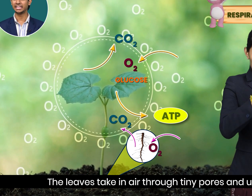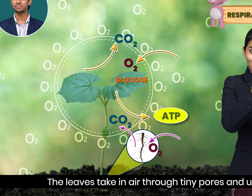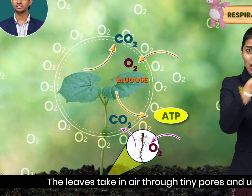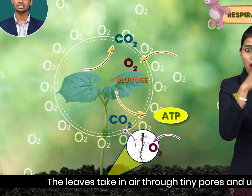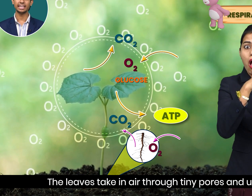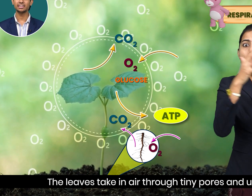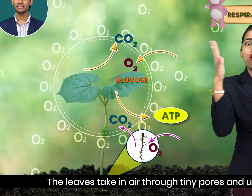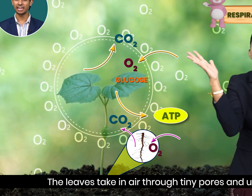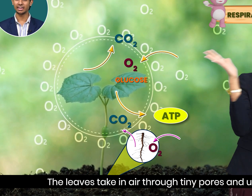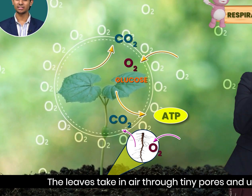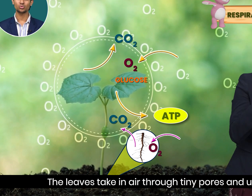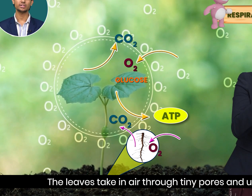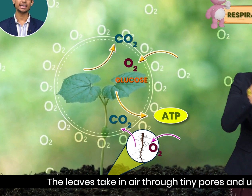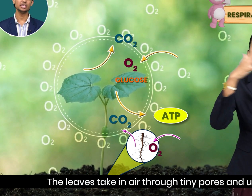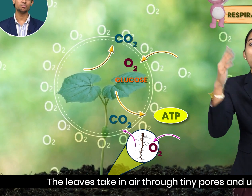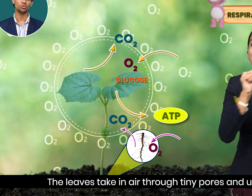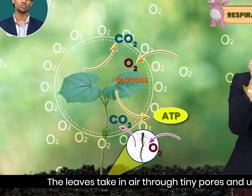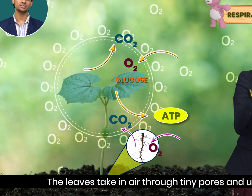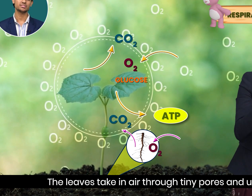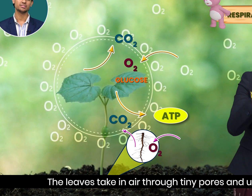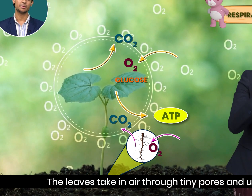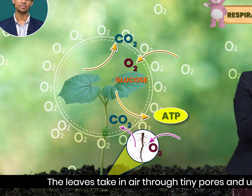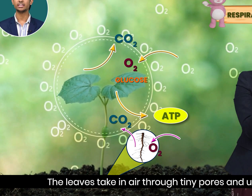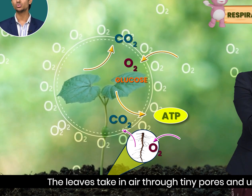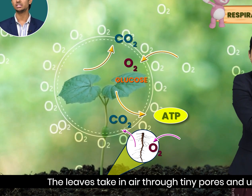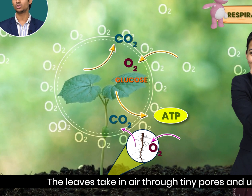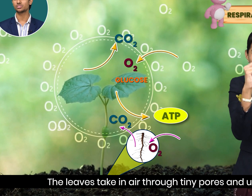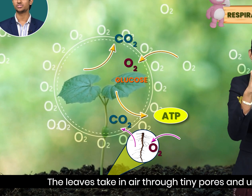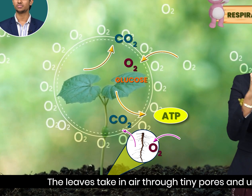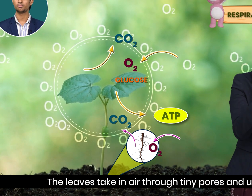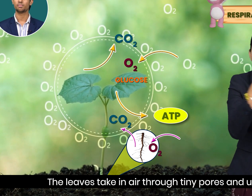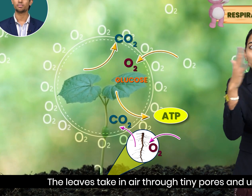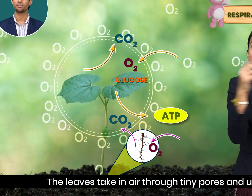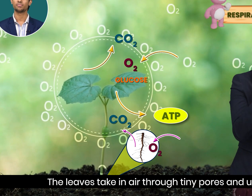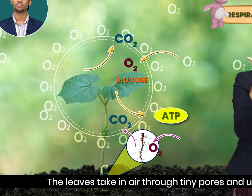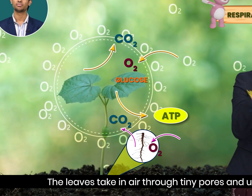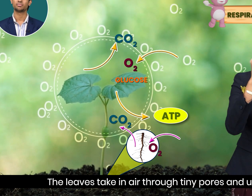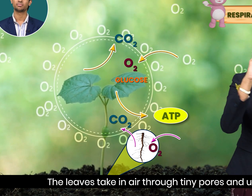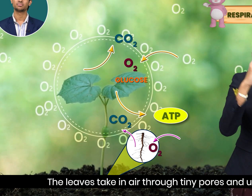The leaves take in air through tiny pores and use the oxygen.